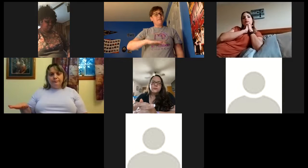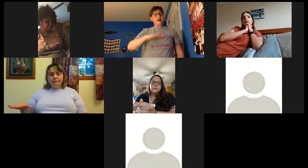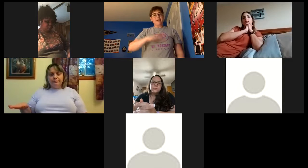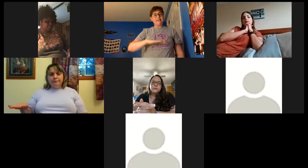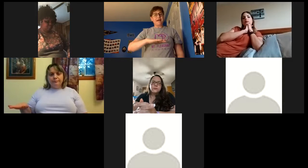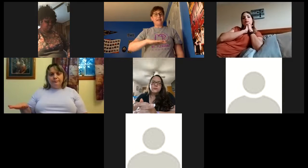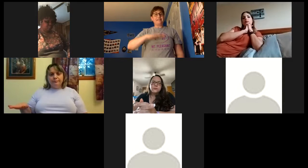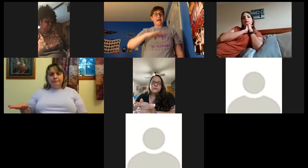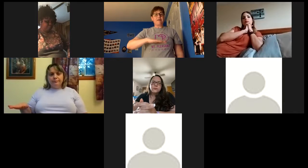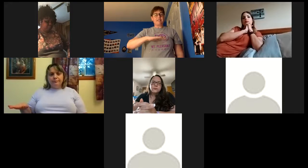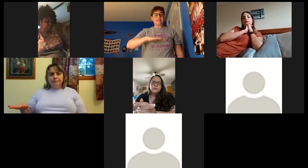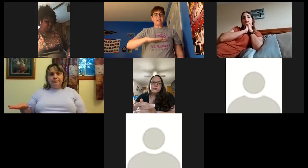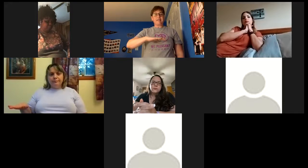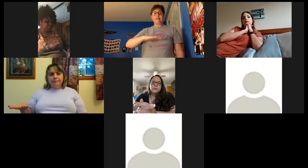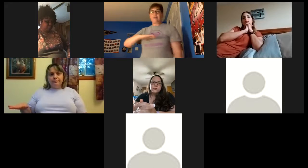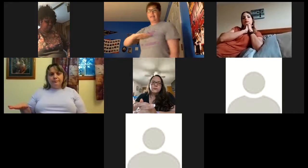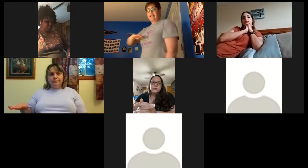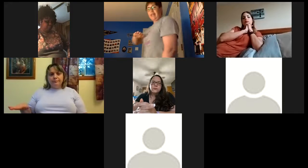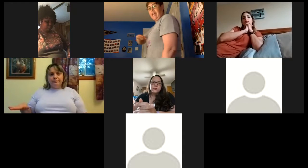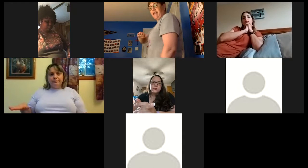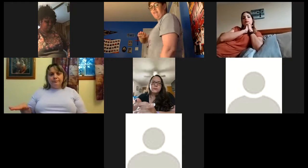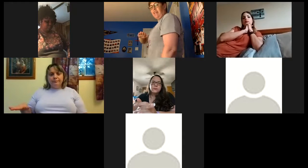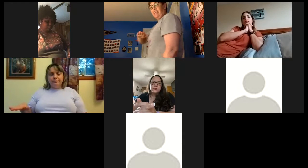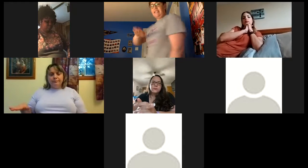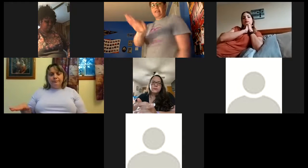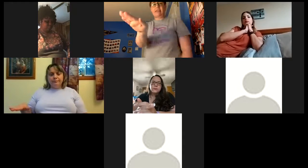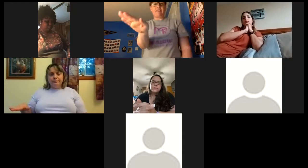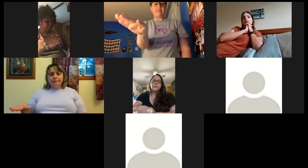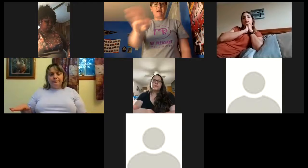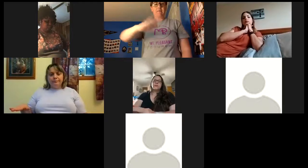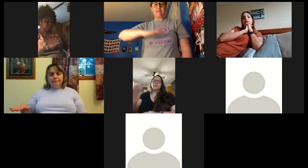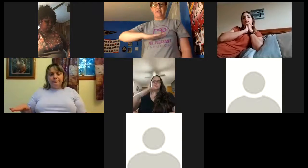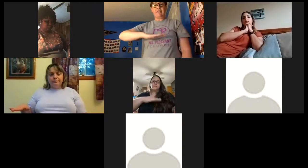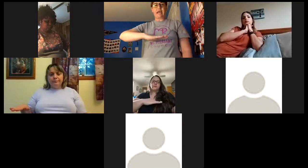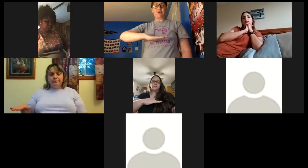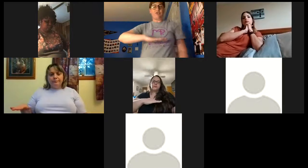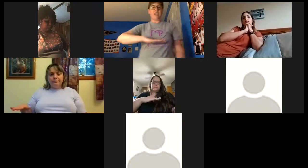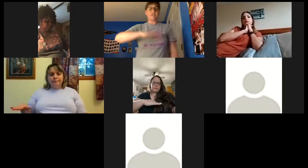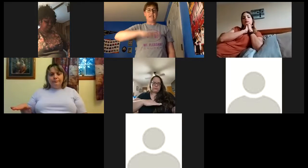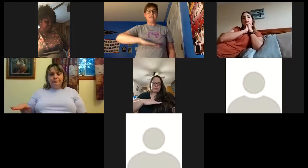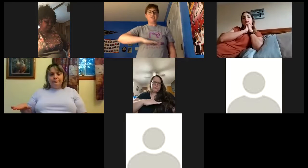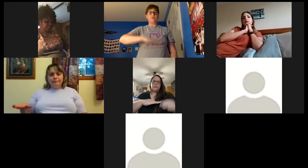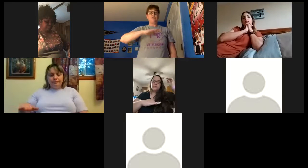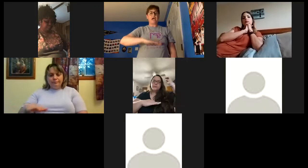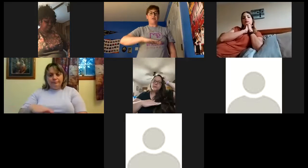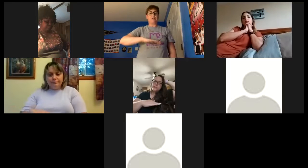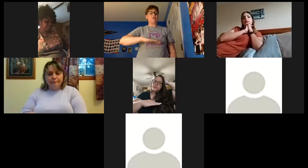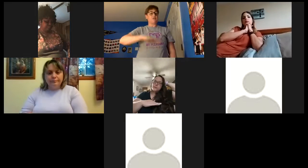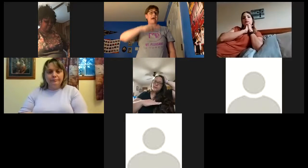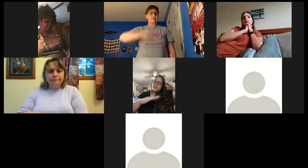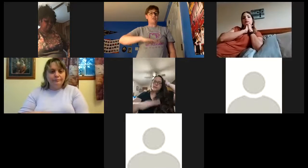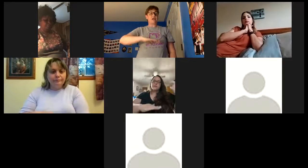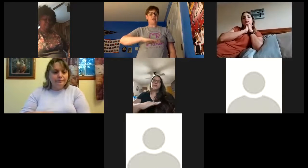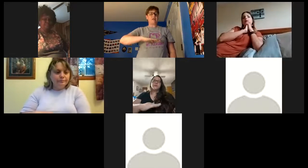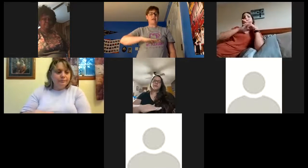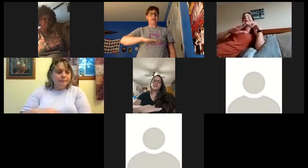But a lot of signs I'll see, like the hand facing, like the thumb is at your chest, and they do child, like they're